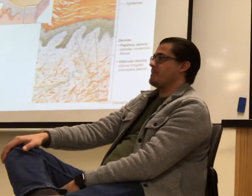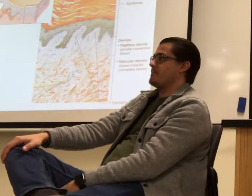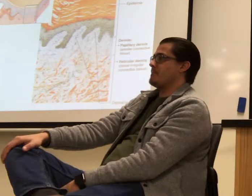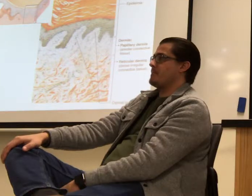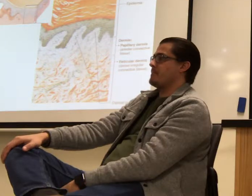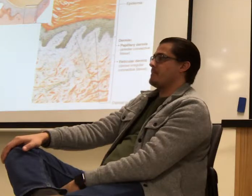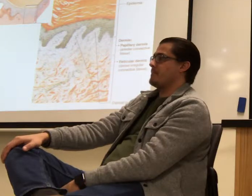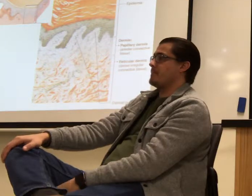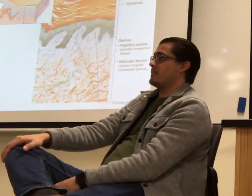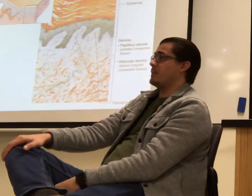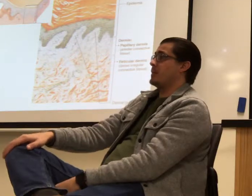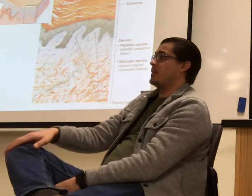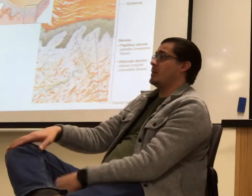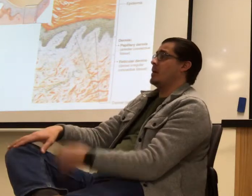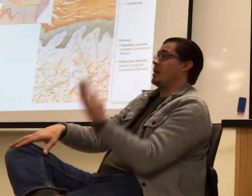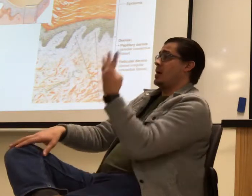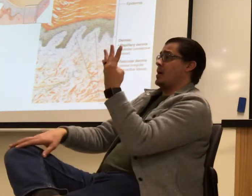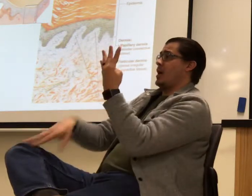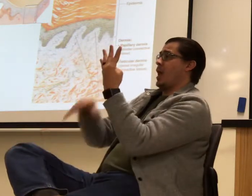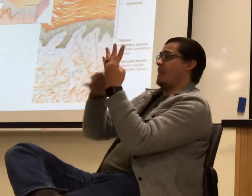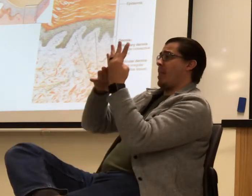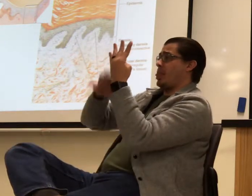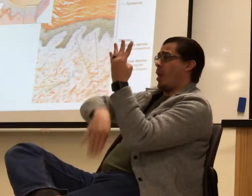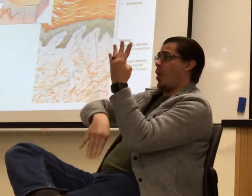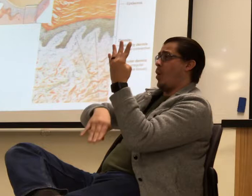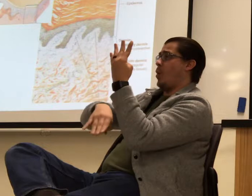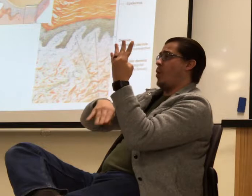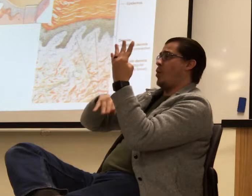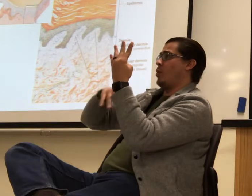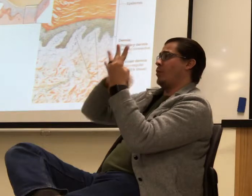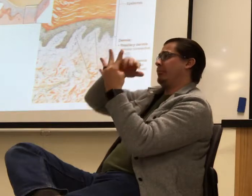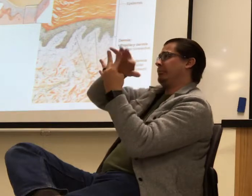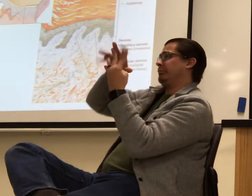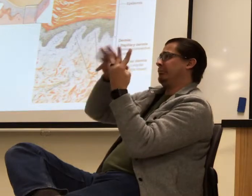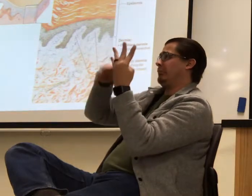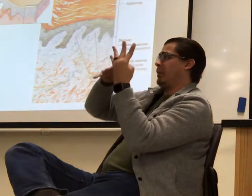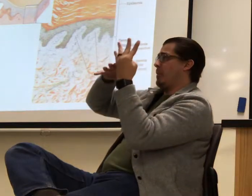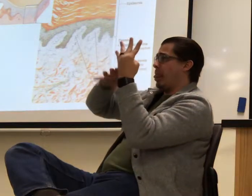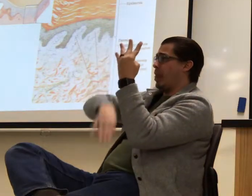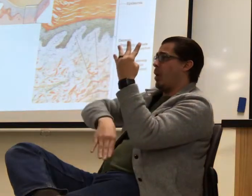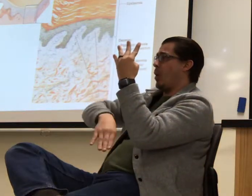But everywhere below it, see from here down on down,